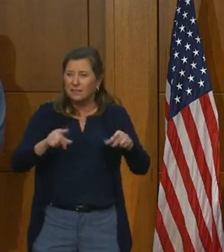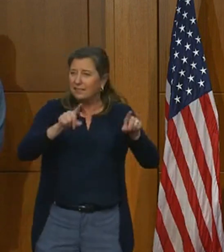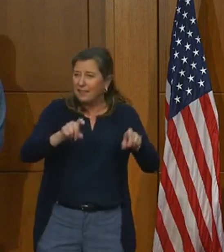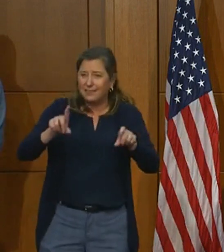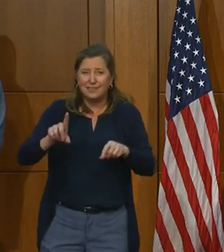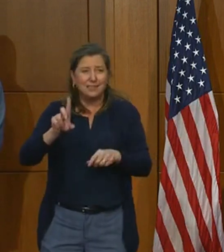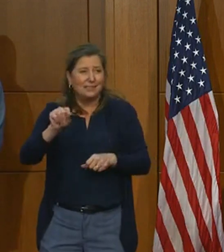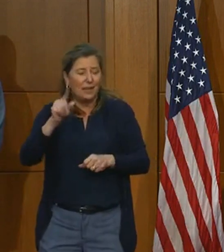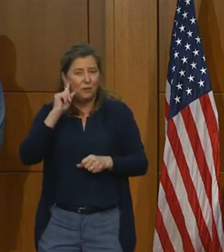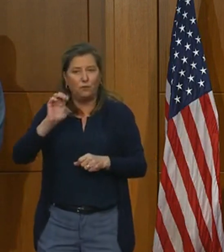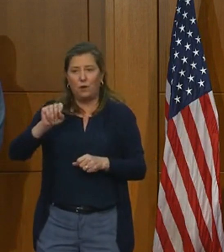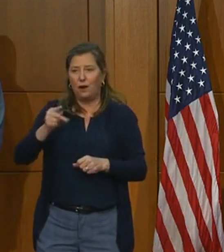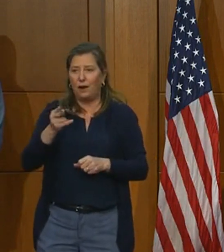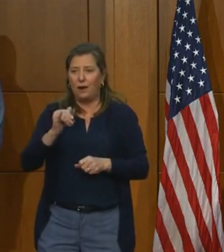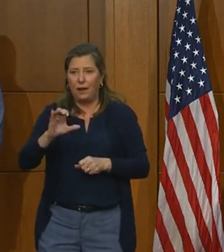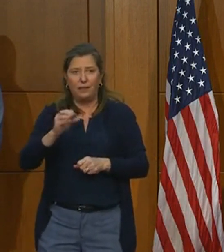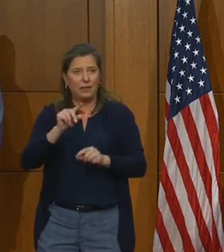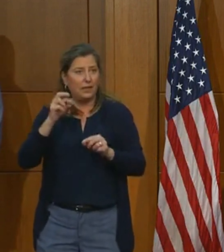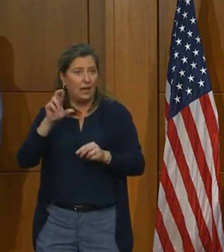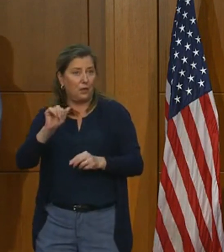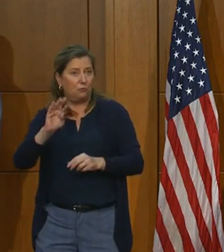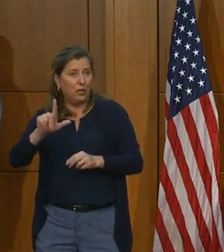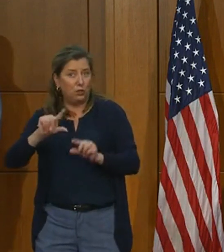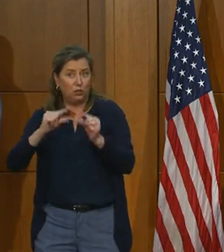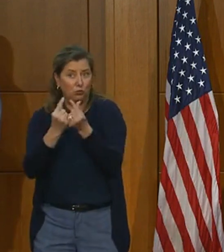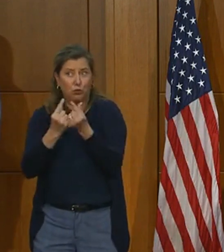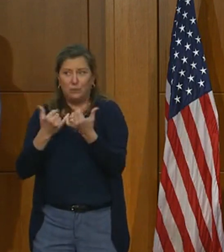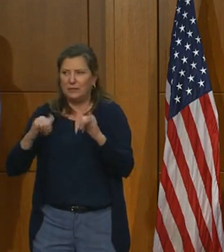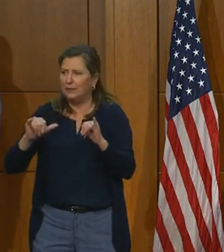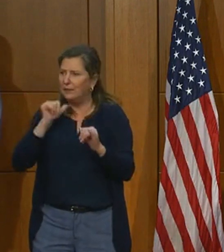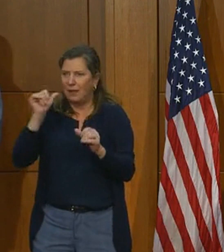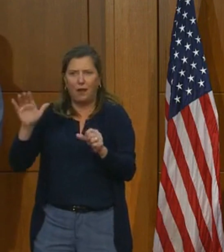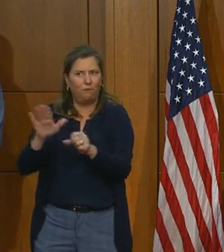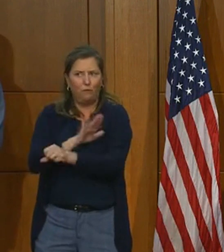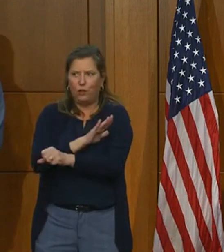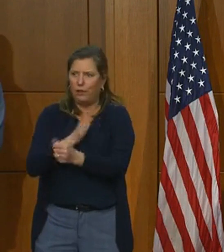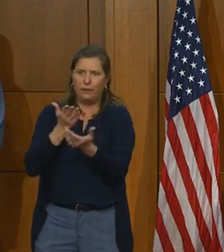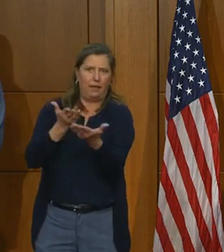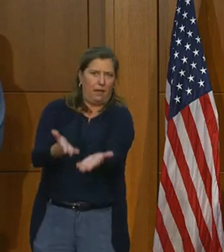data for ethnic and racial groups that are still not fully in,